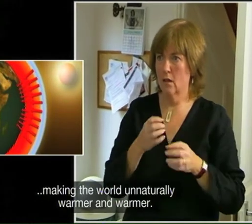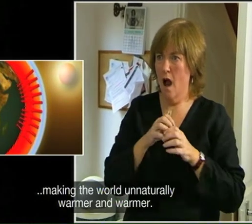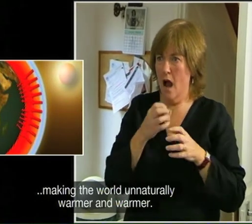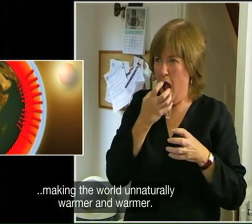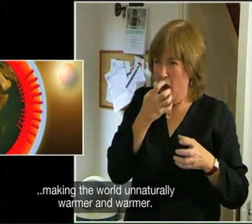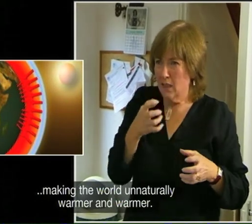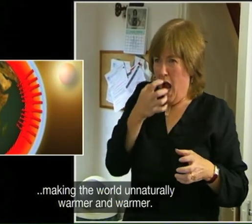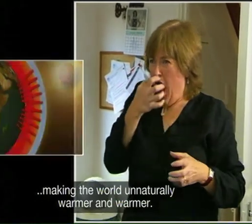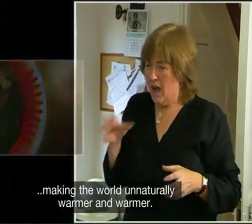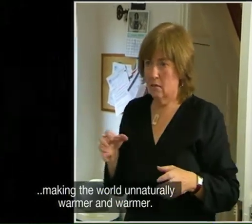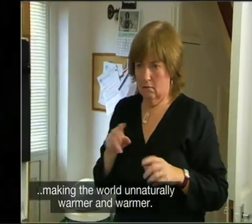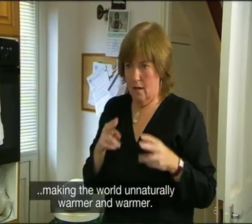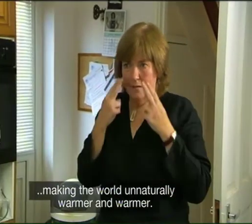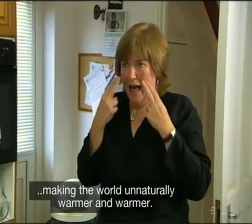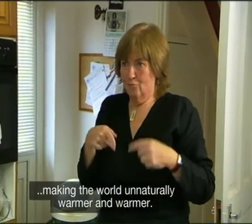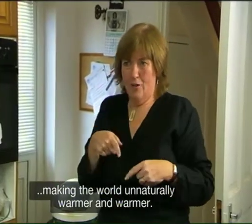the world unnaturally warmer and warmer.